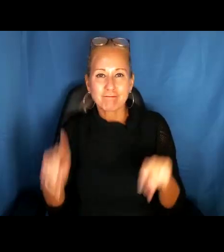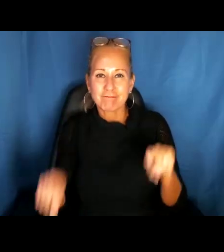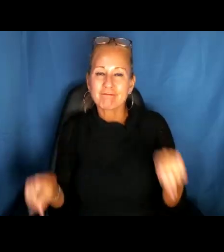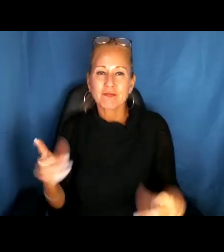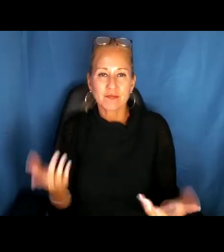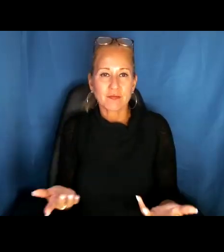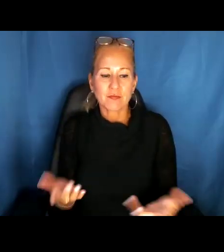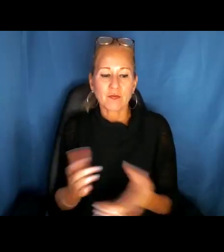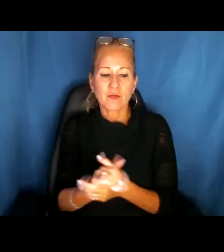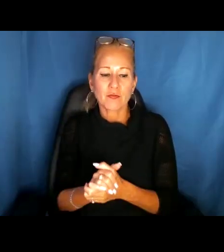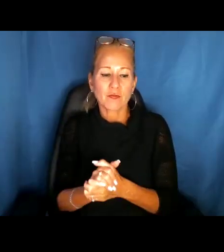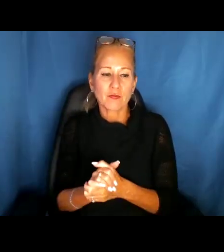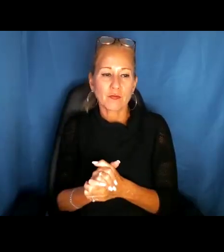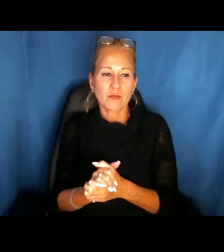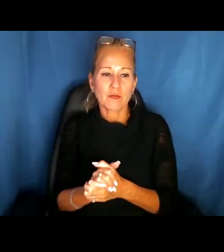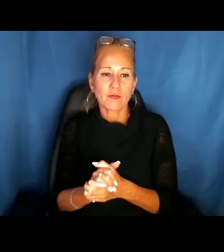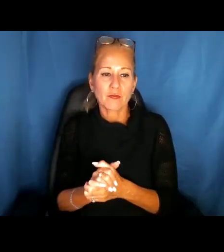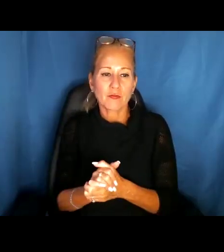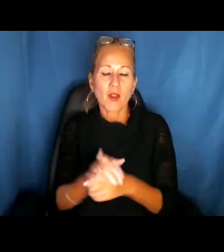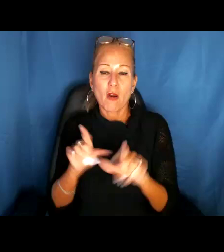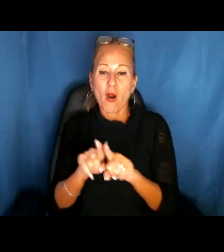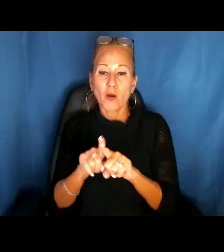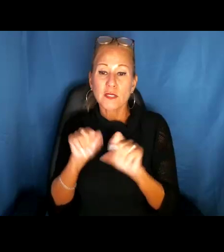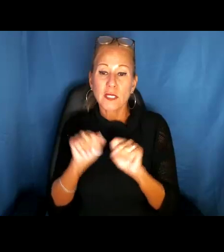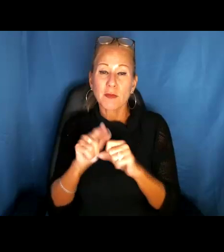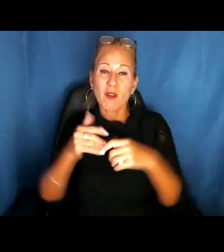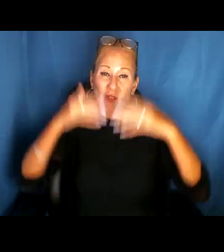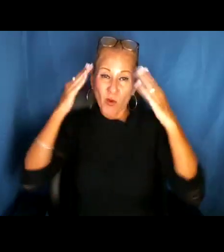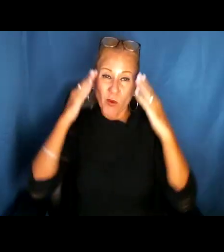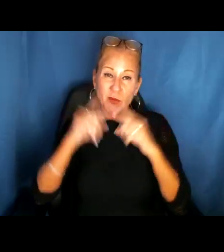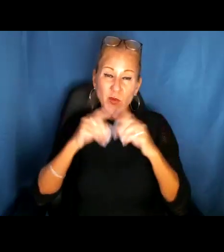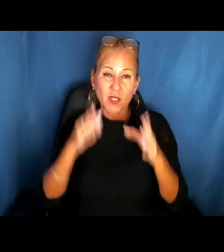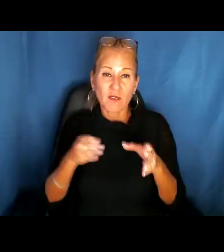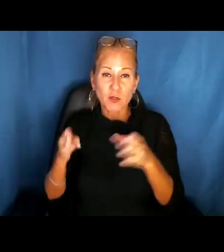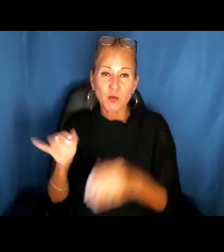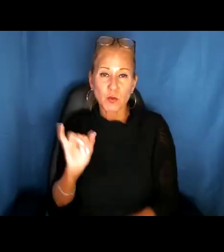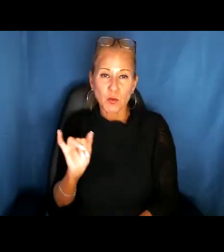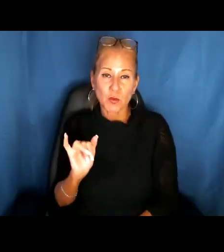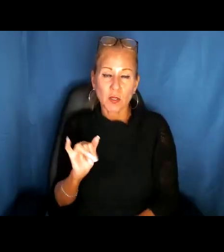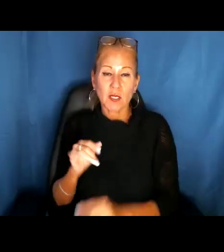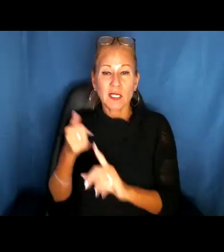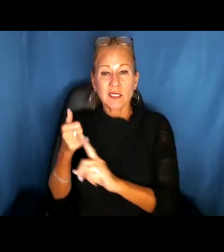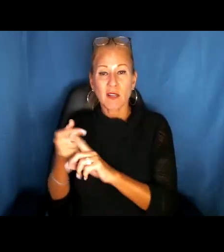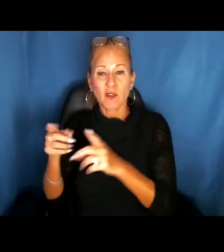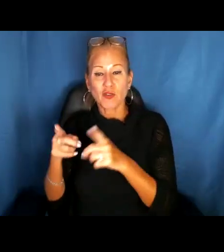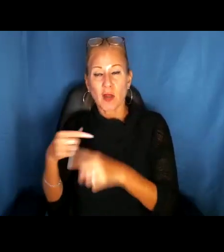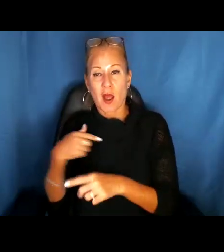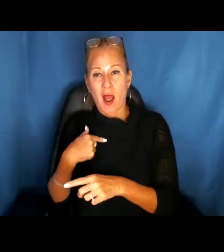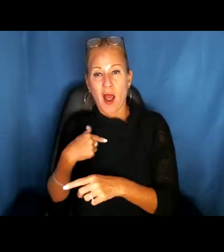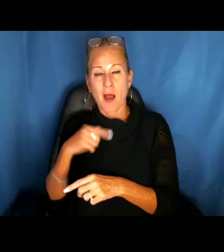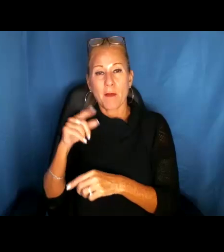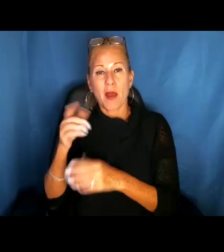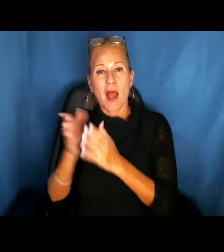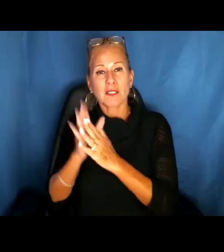different. And it also can be very overwhelming to individuals. In self-direction, I'm asking